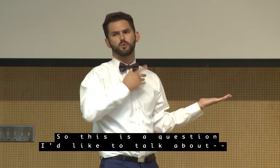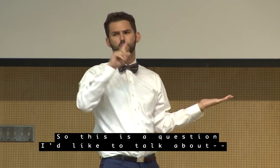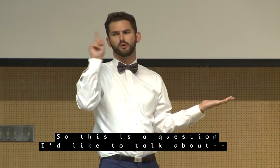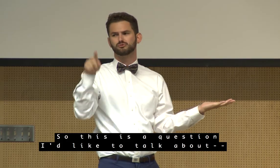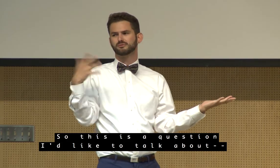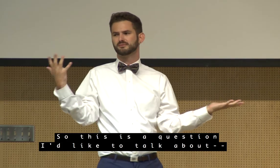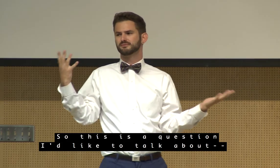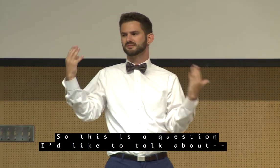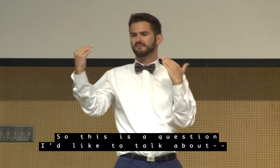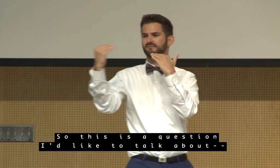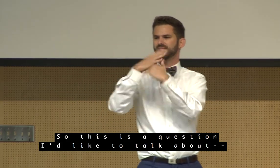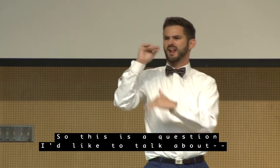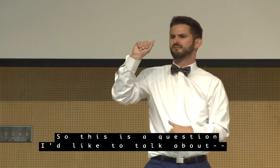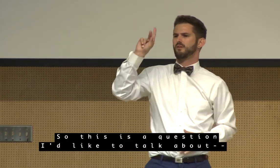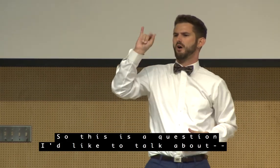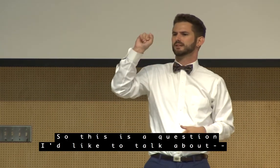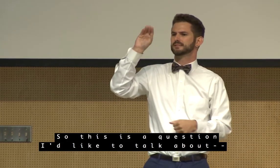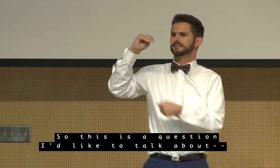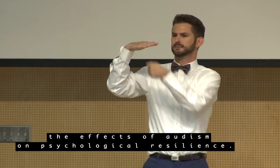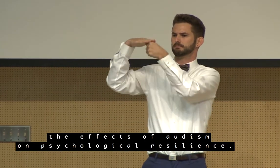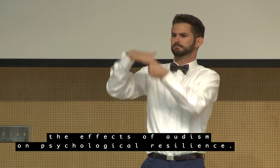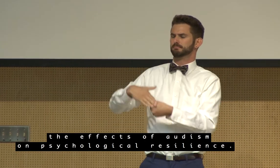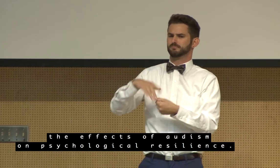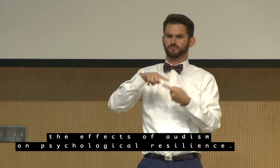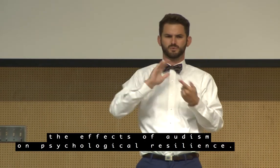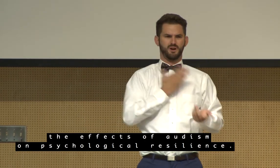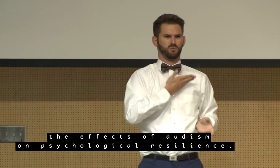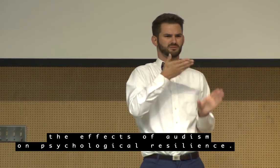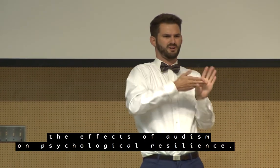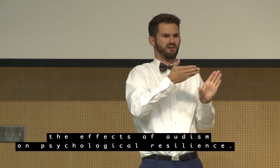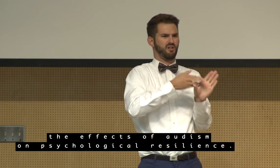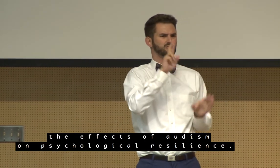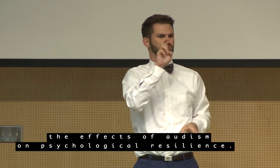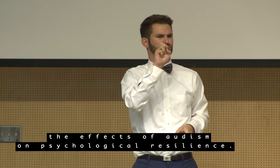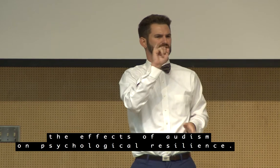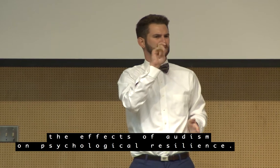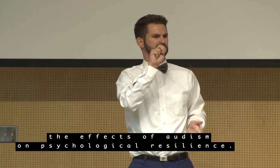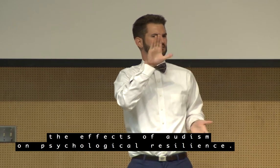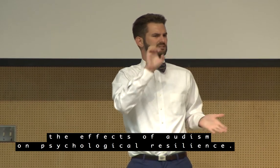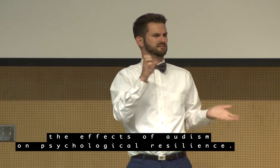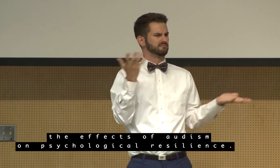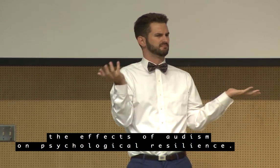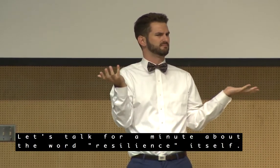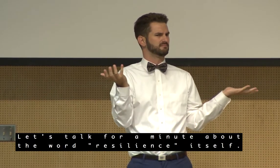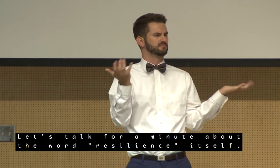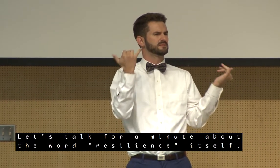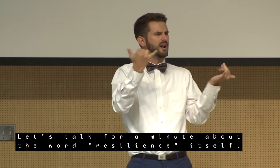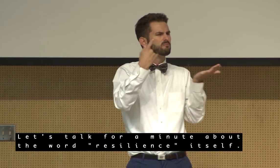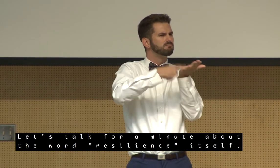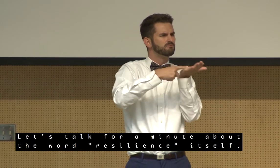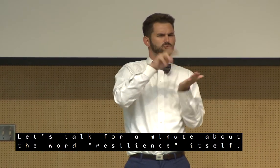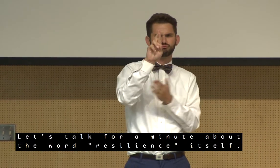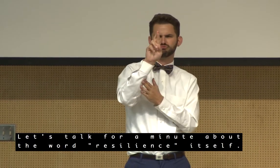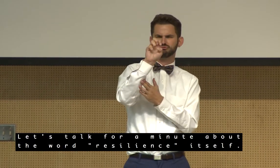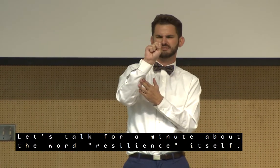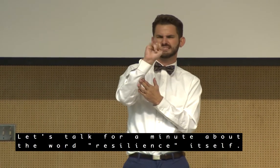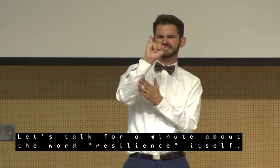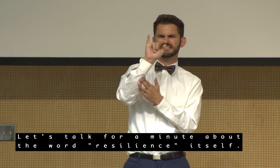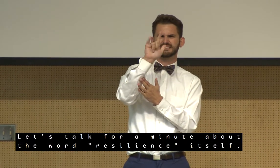So this is a question I'd like to talk about, the effects of autism on psychological resilience. Let's talk for a minute about the word